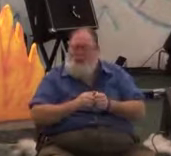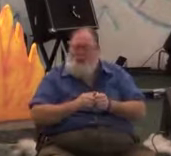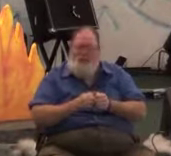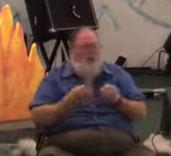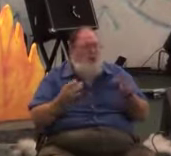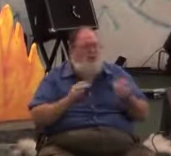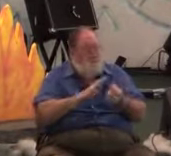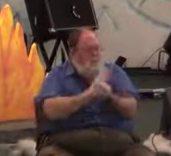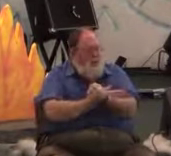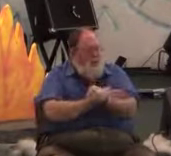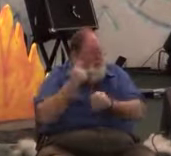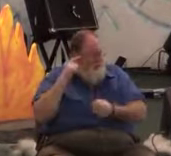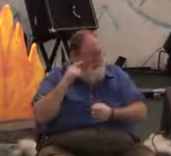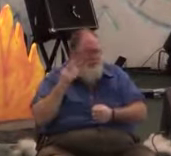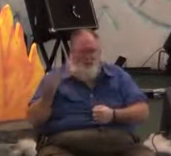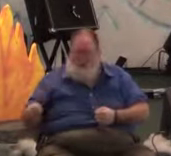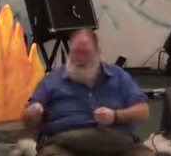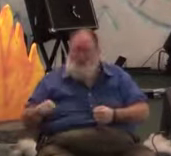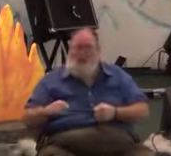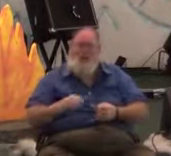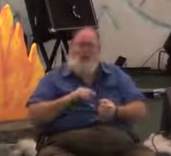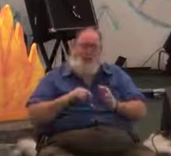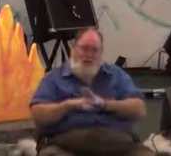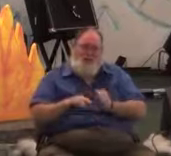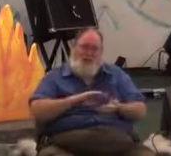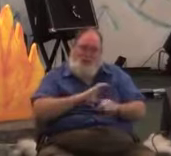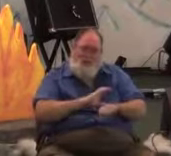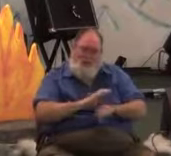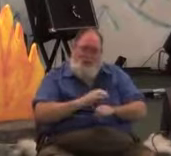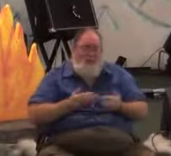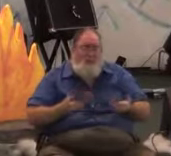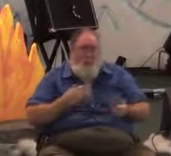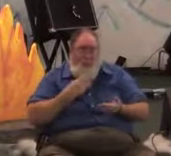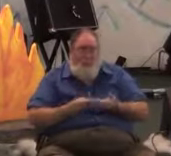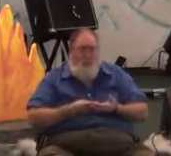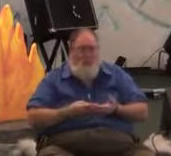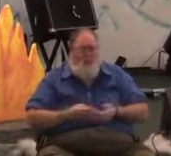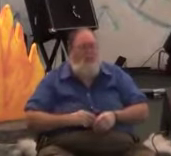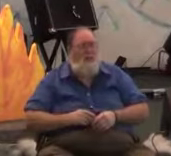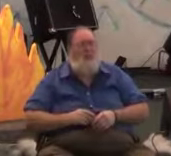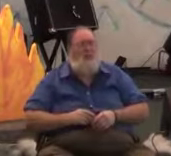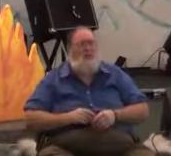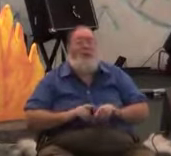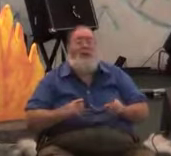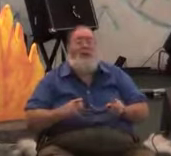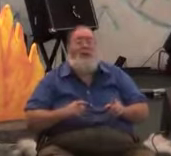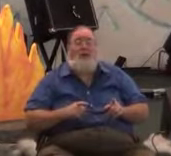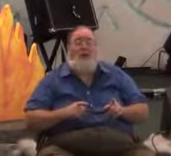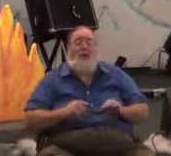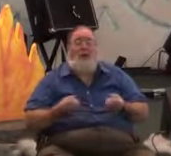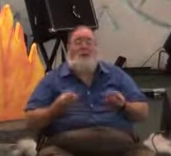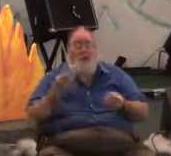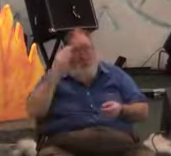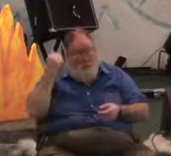and everything will be hunky-dory. But how many know we got a good God and he's not about to let that happen?